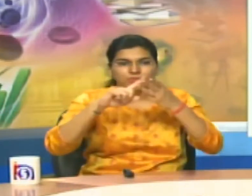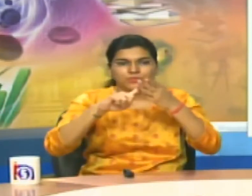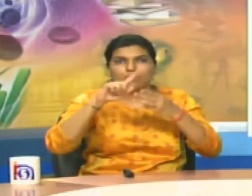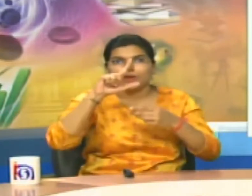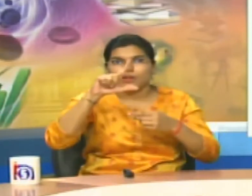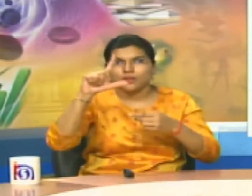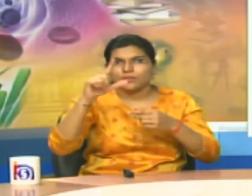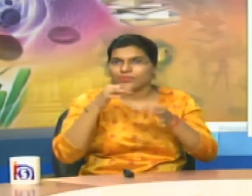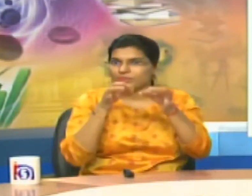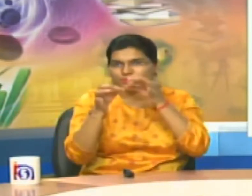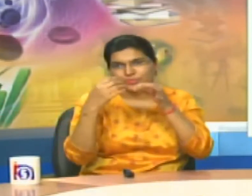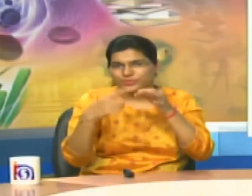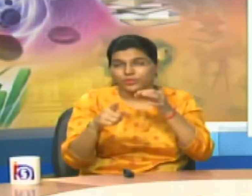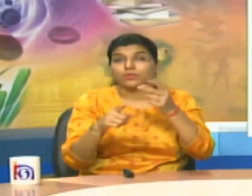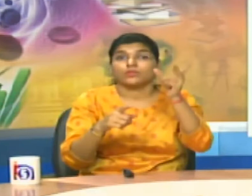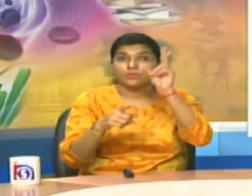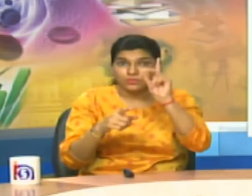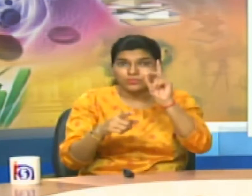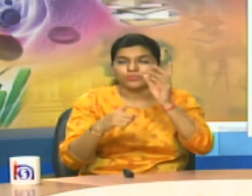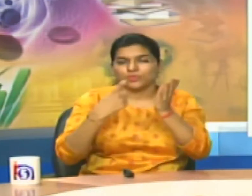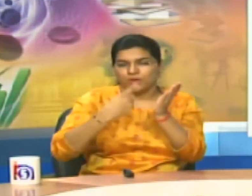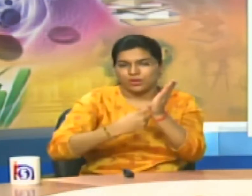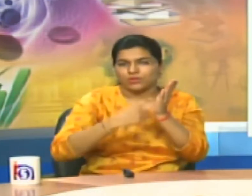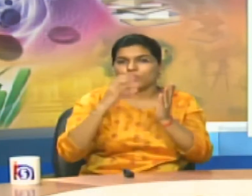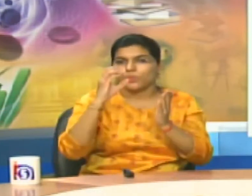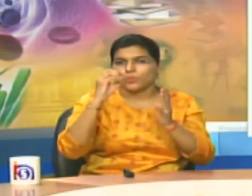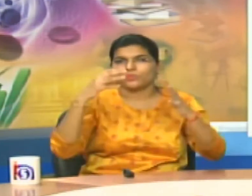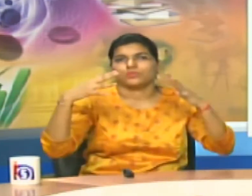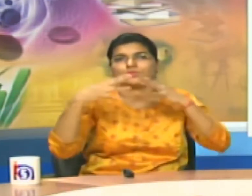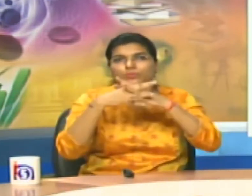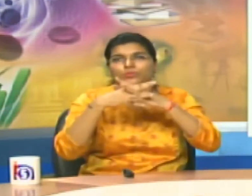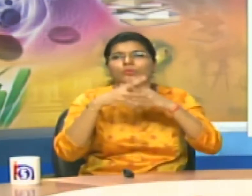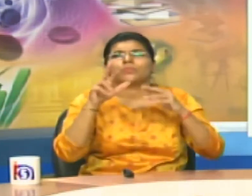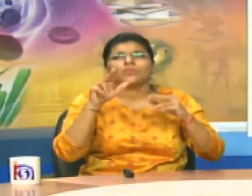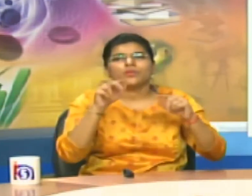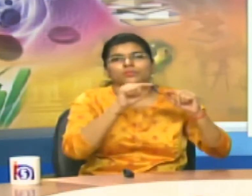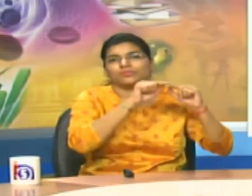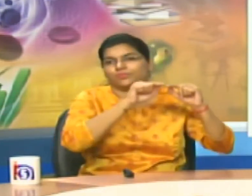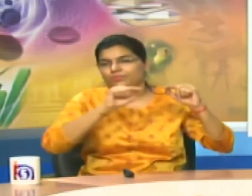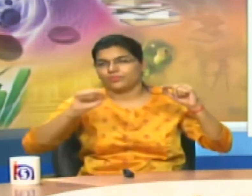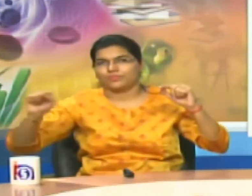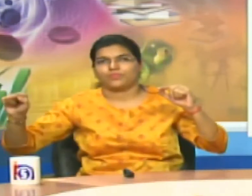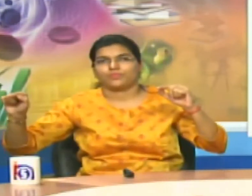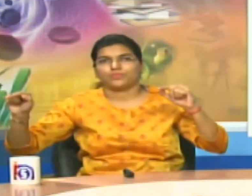just like I explained cells, rows and columns.